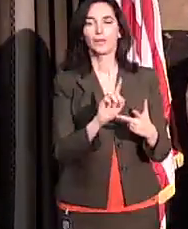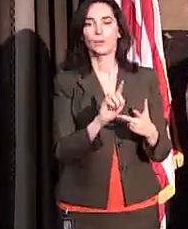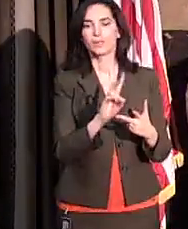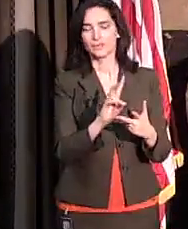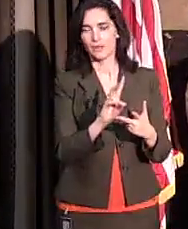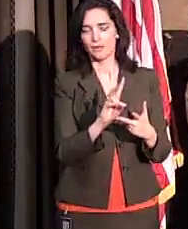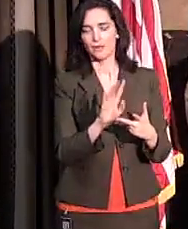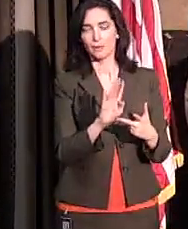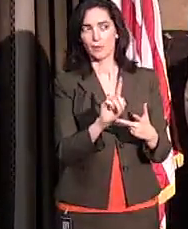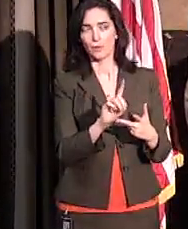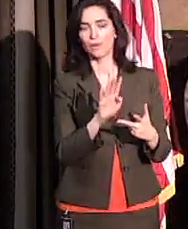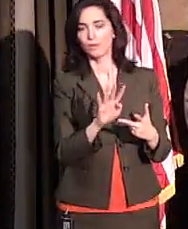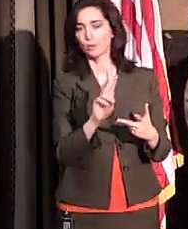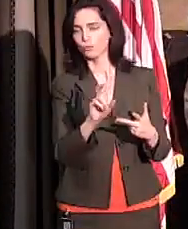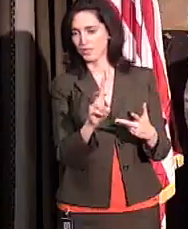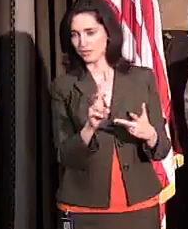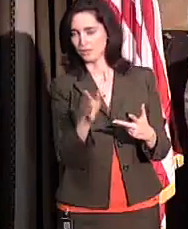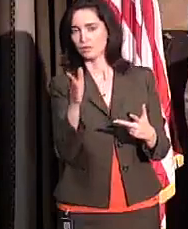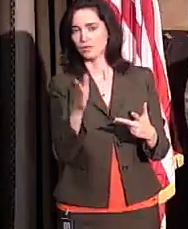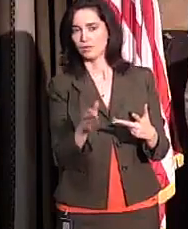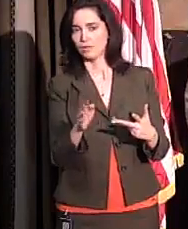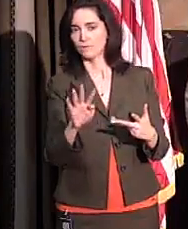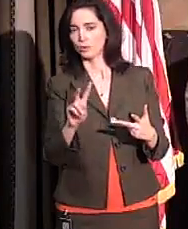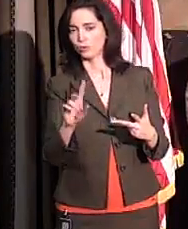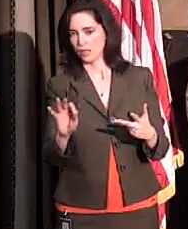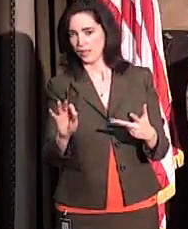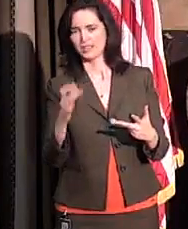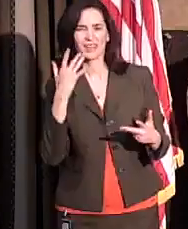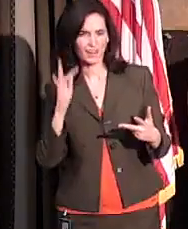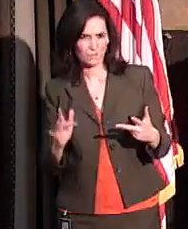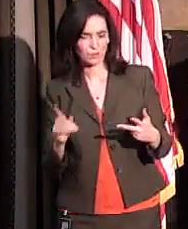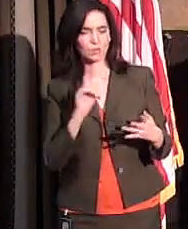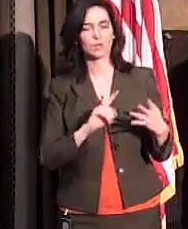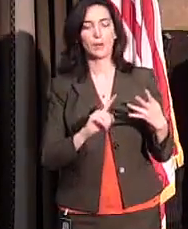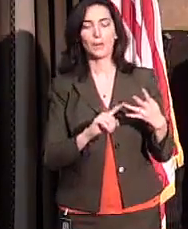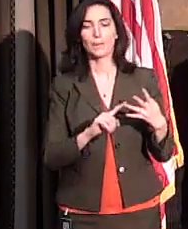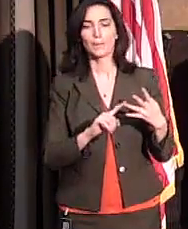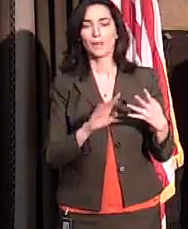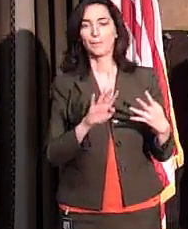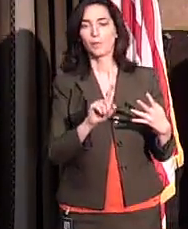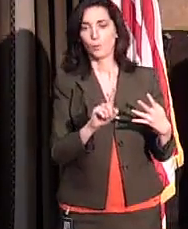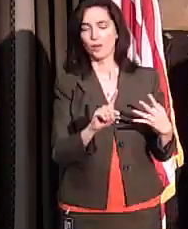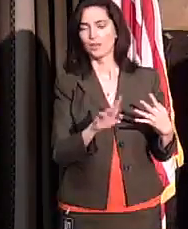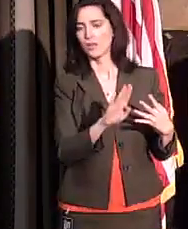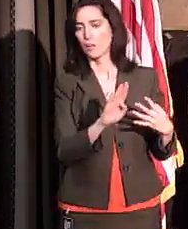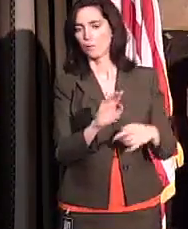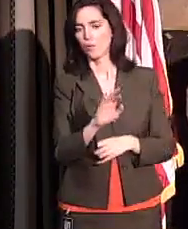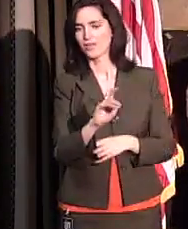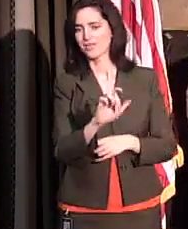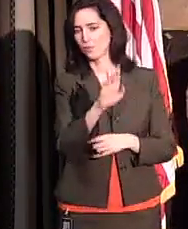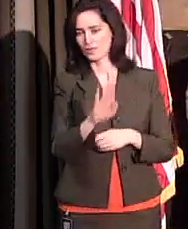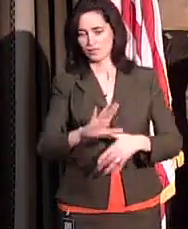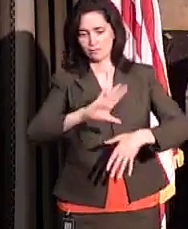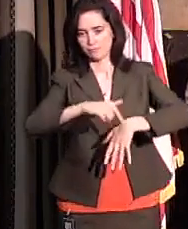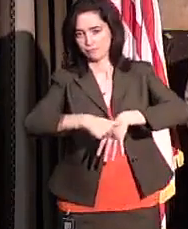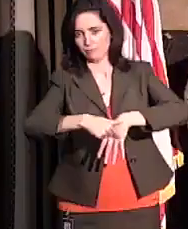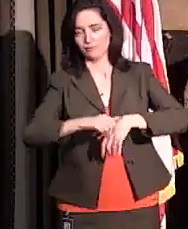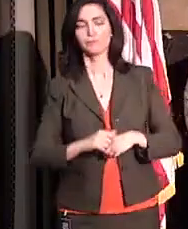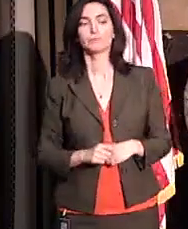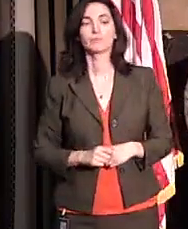B1427/429, the California variant, and now the P1 Brazil variant. I would also point out that the